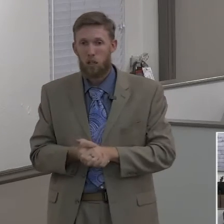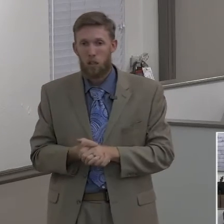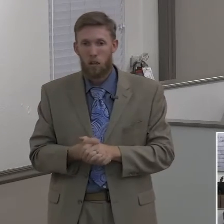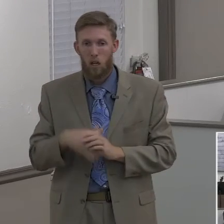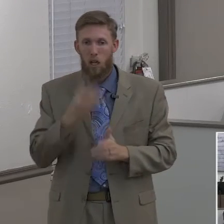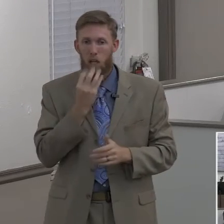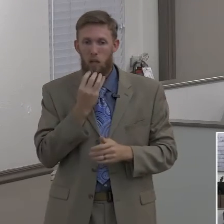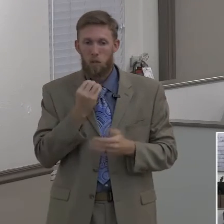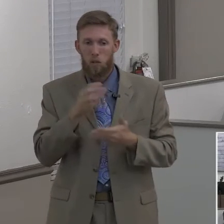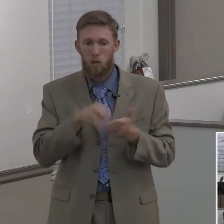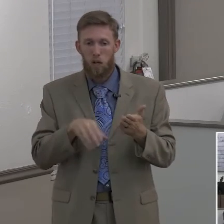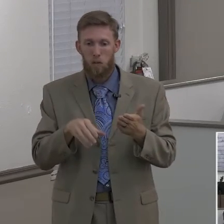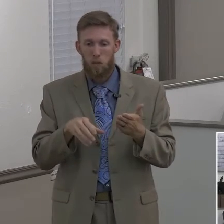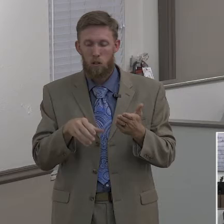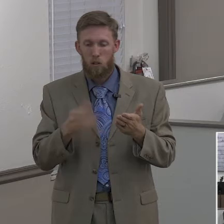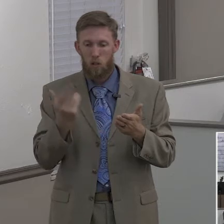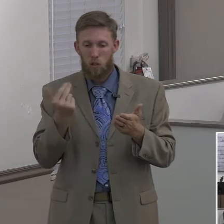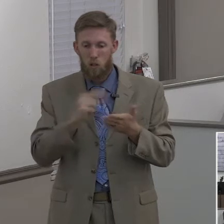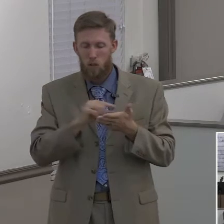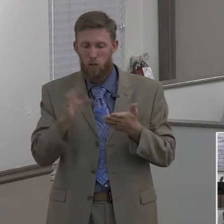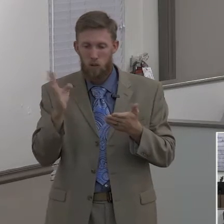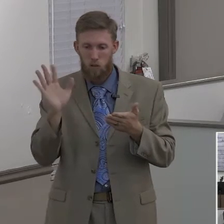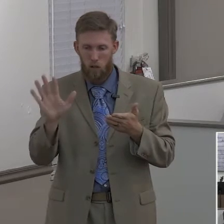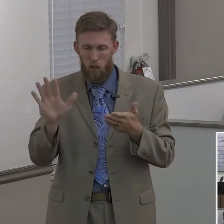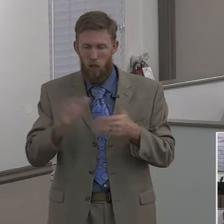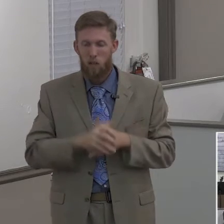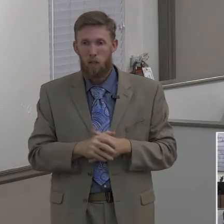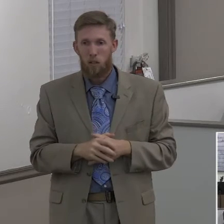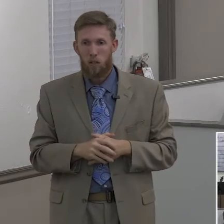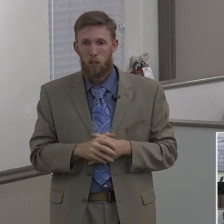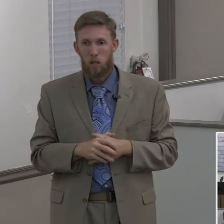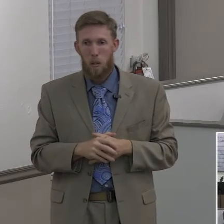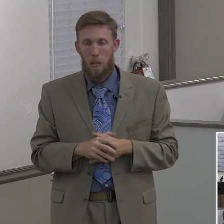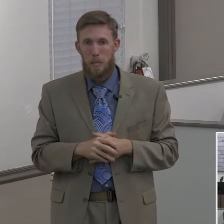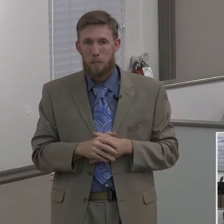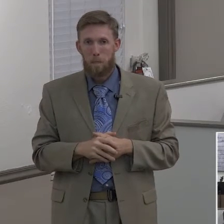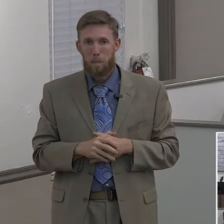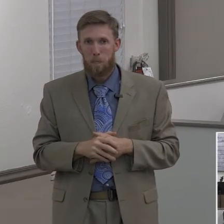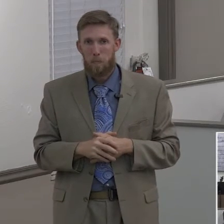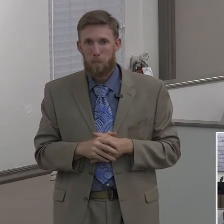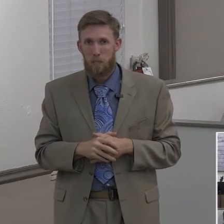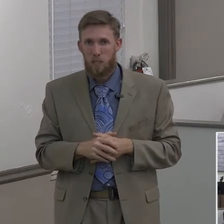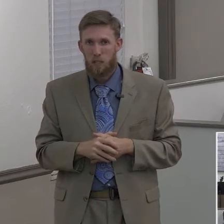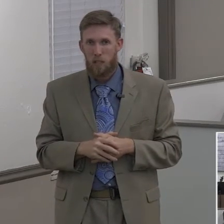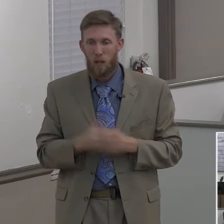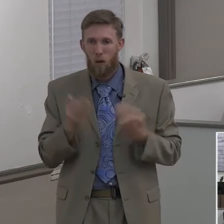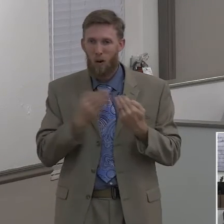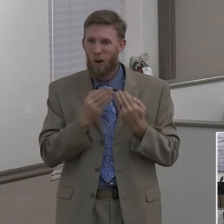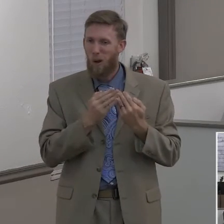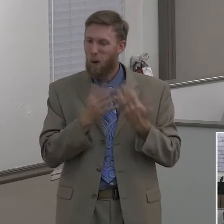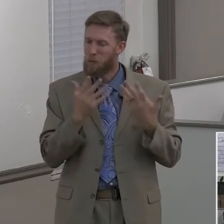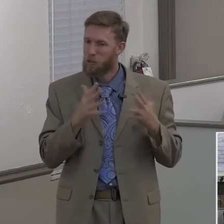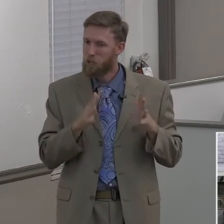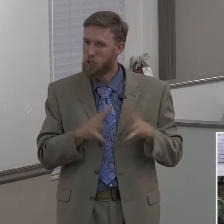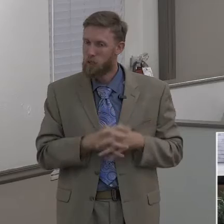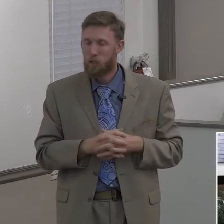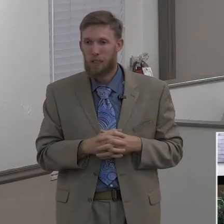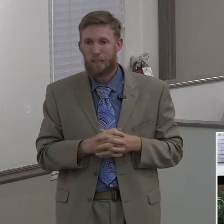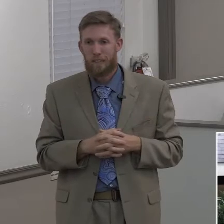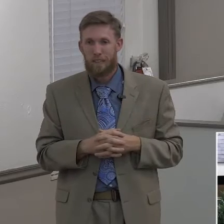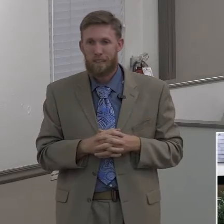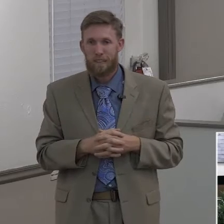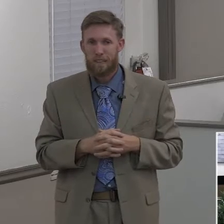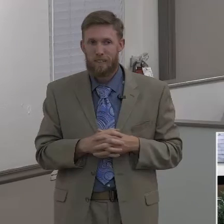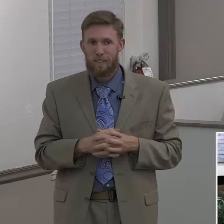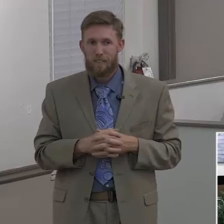Hebrews 13:5. Now, I want you to turn back there with that one, if you would, in your Bibles. We're almost done. Don't lose me